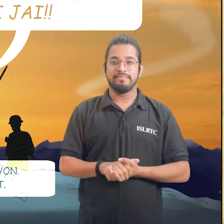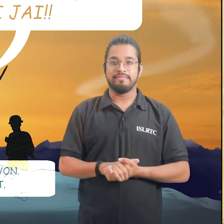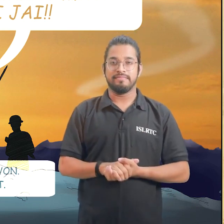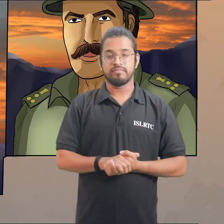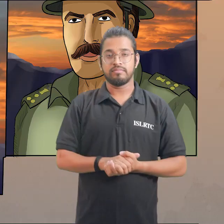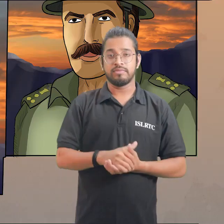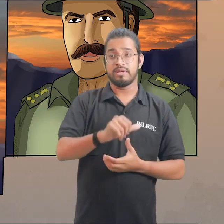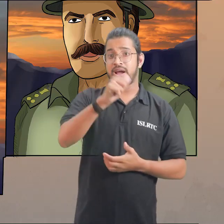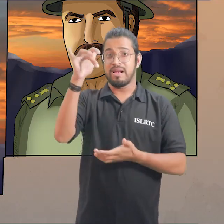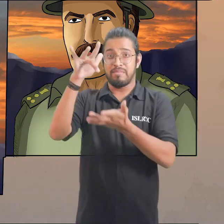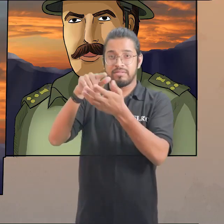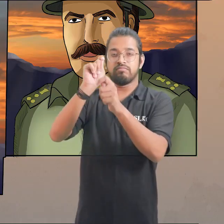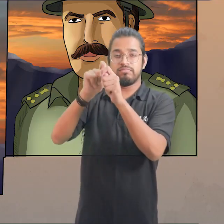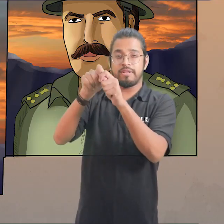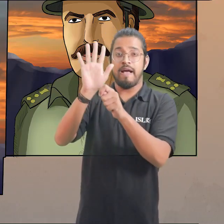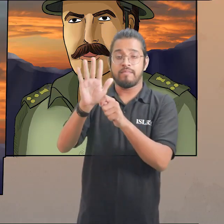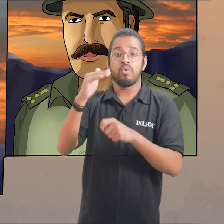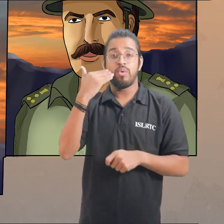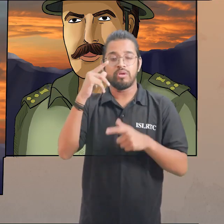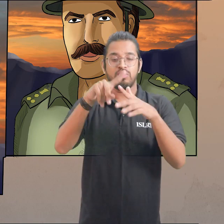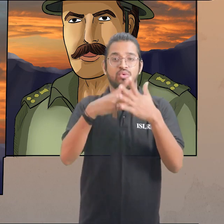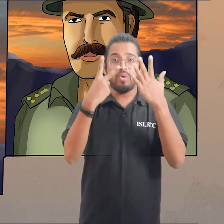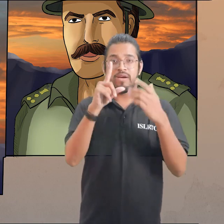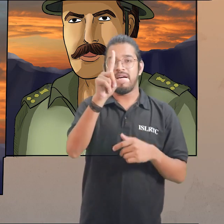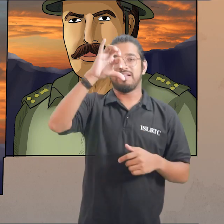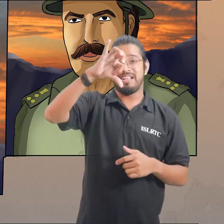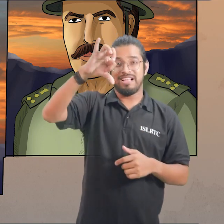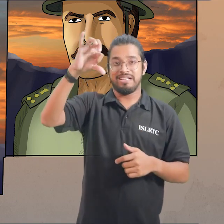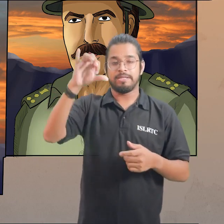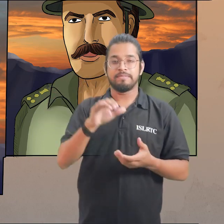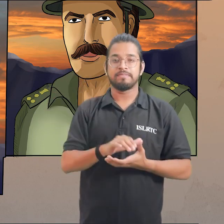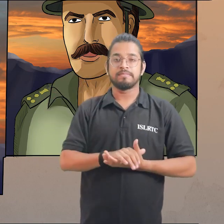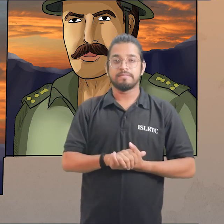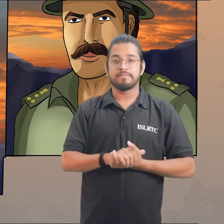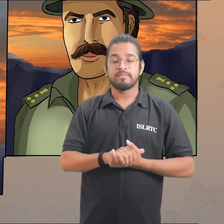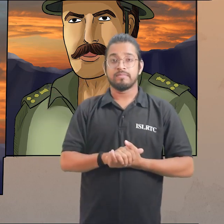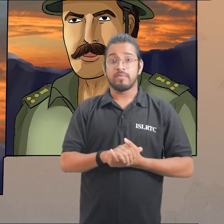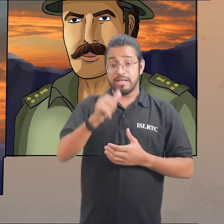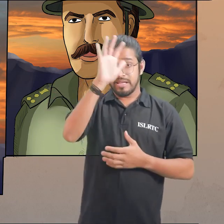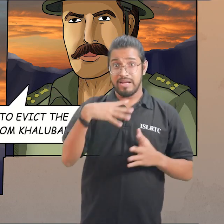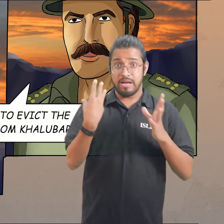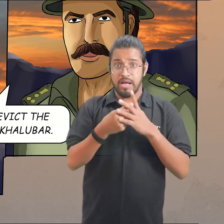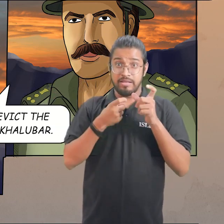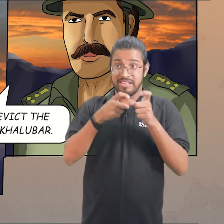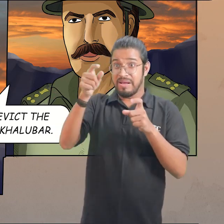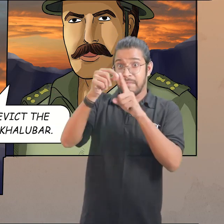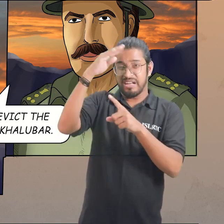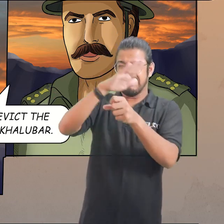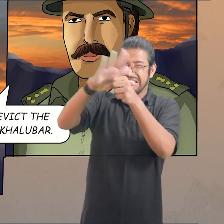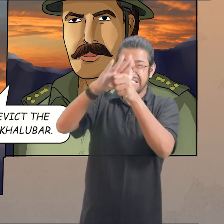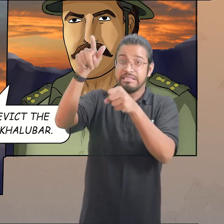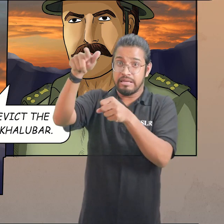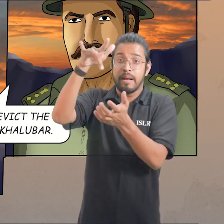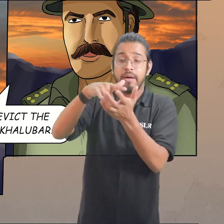fought. On July 2nd, 1999, there was another task. We have to